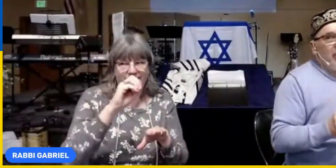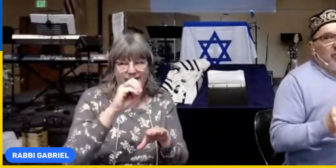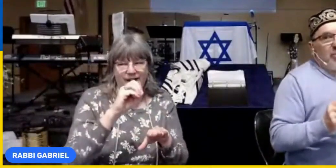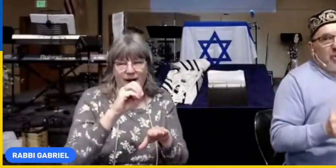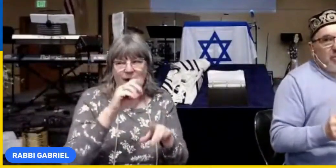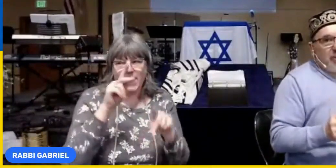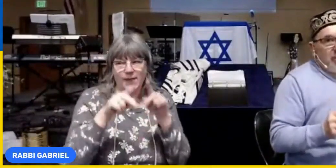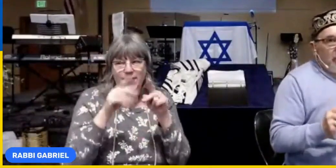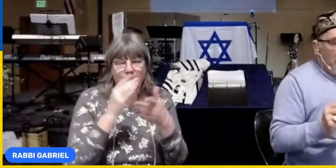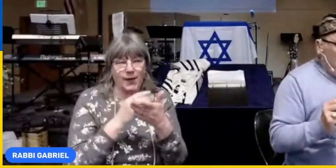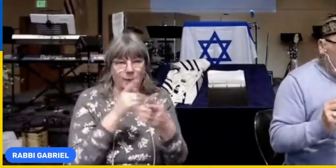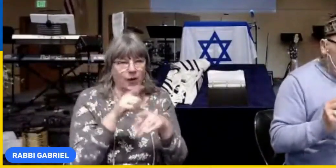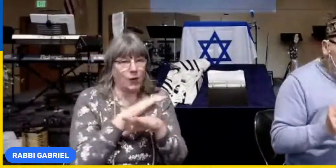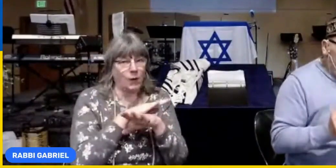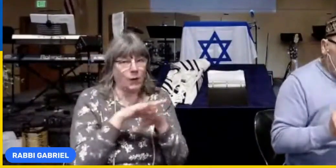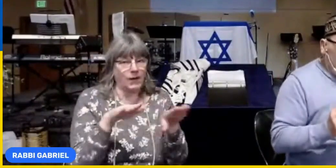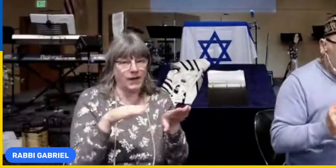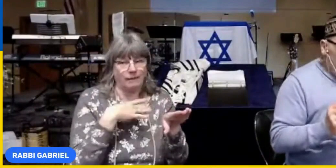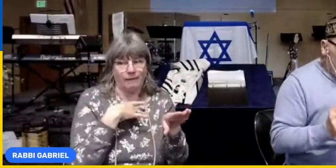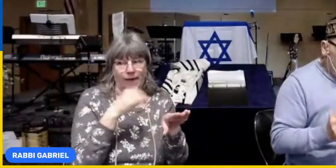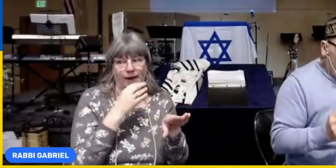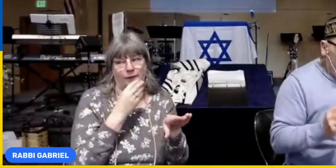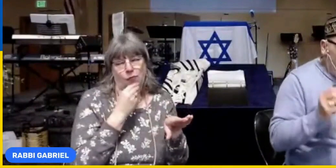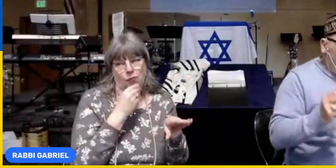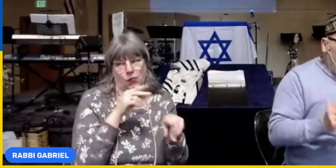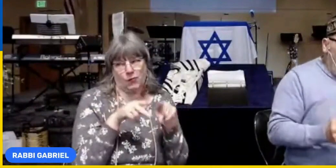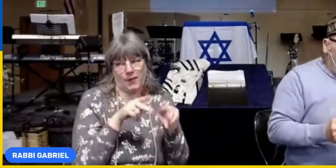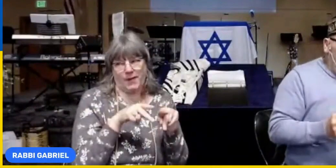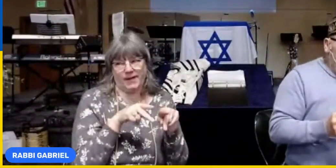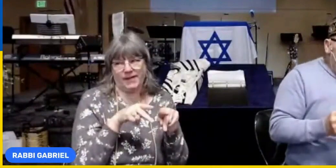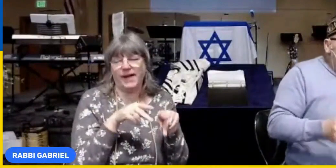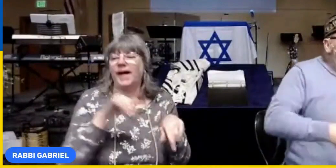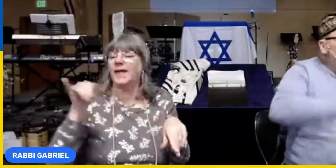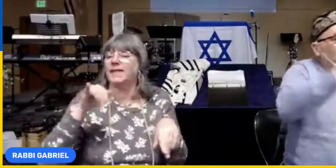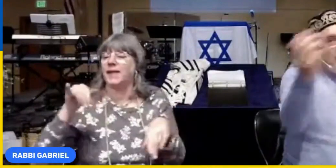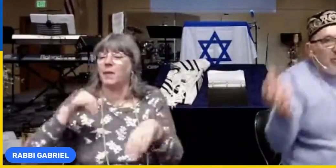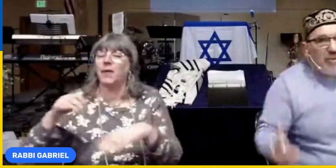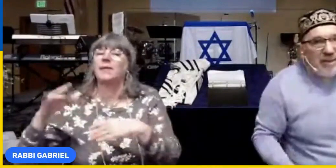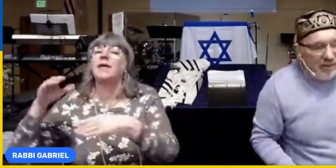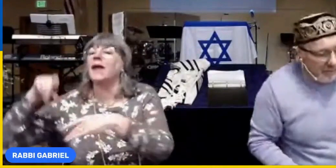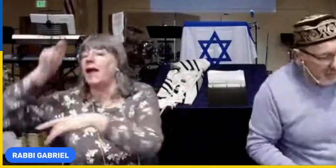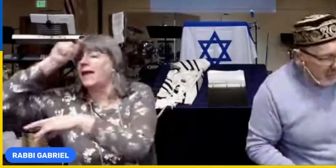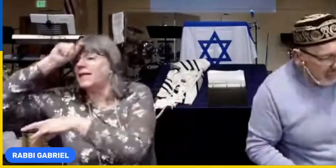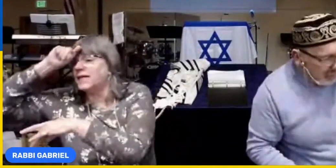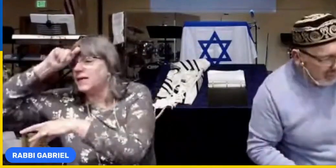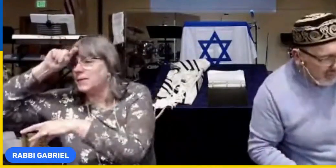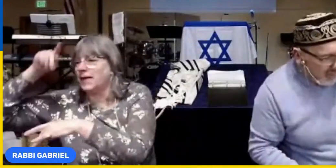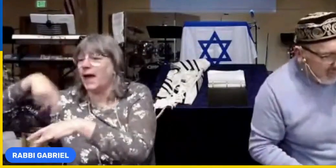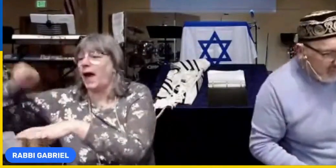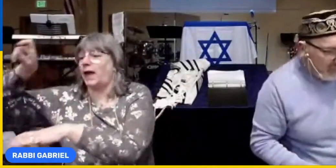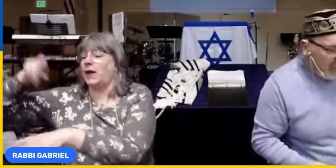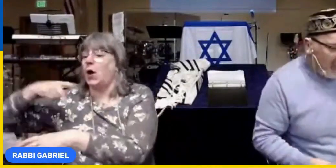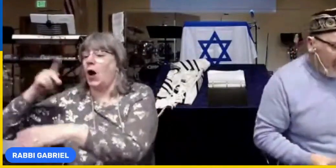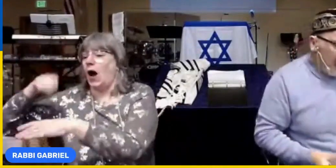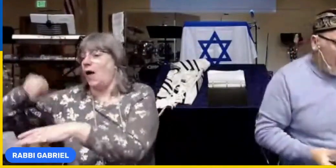The chancellor rose who knew not Joseph. He came to power, and you know the rest of the story.